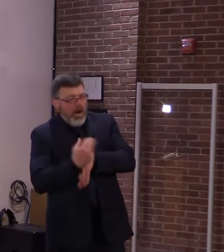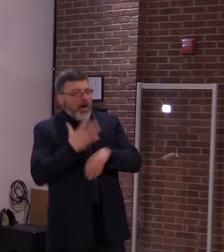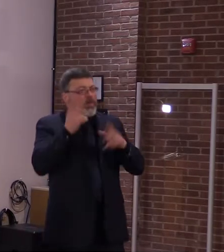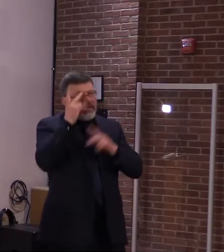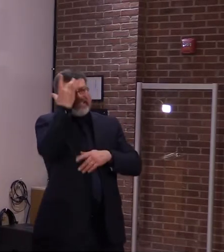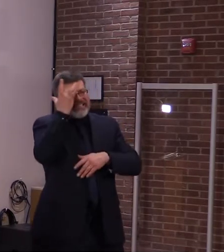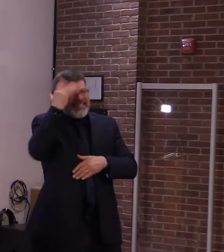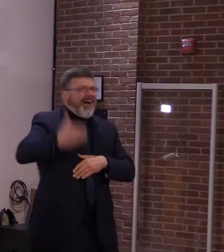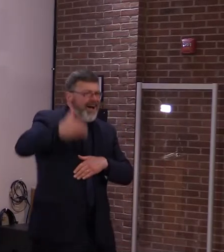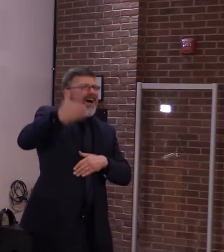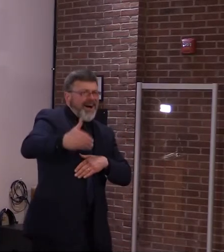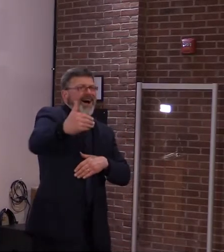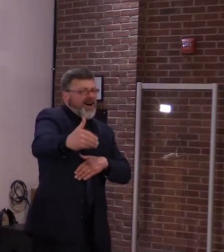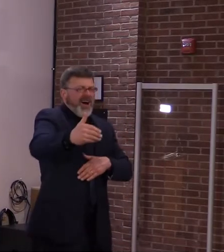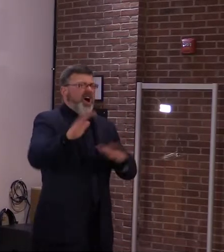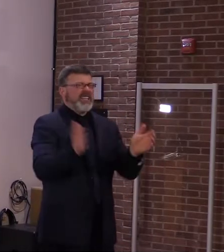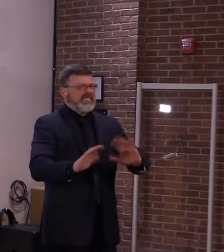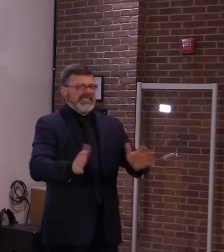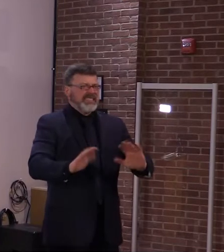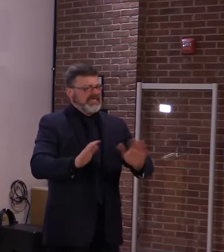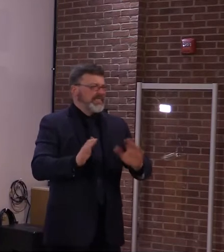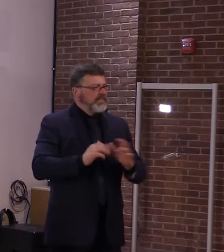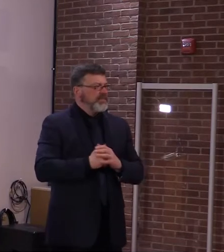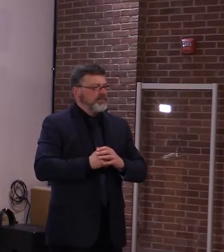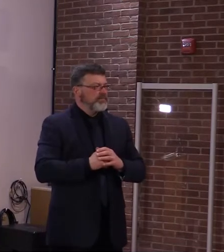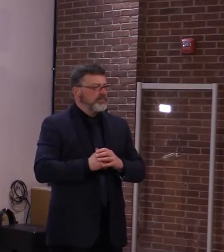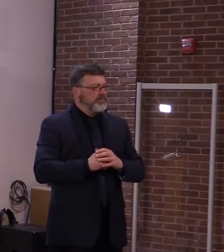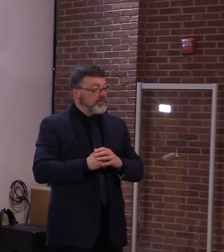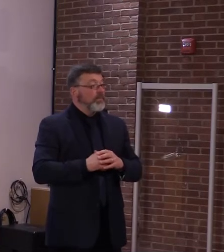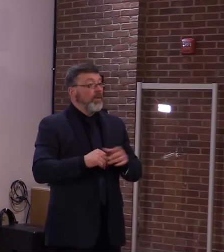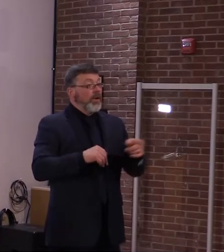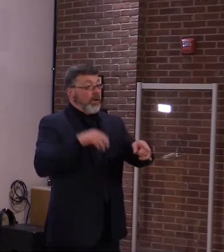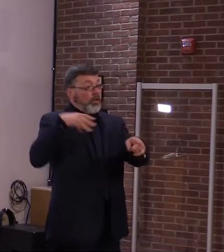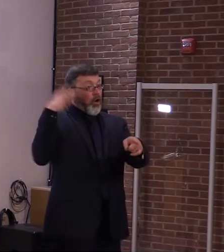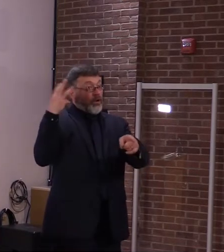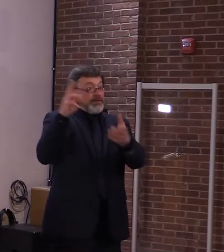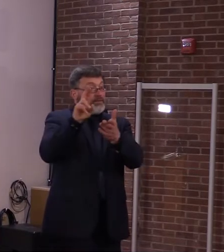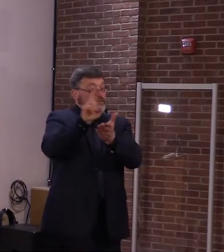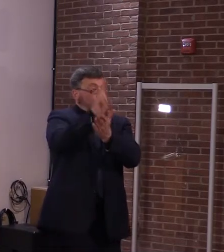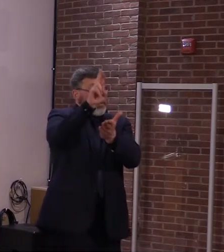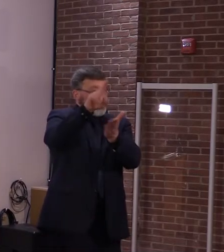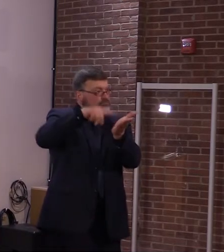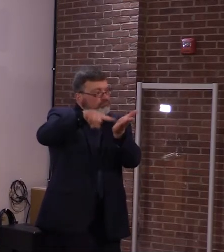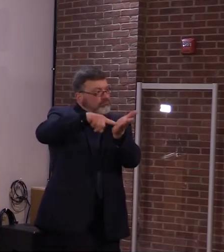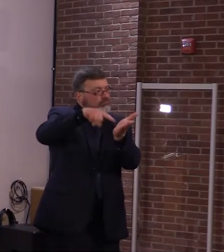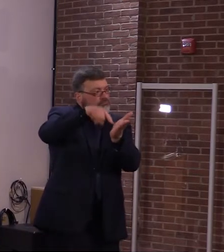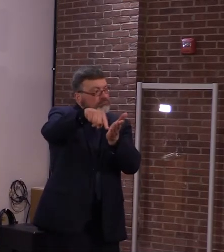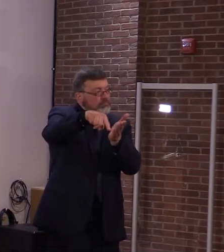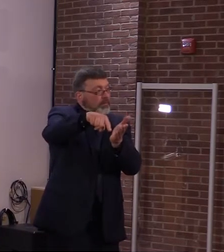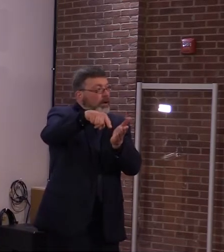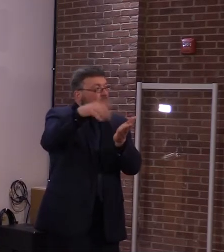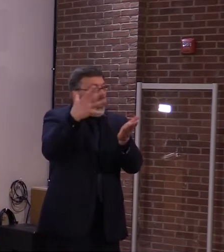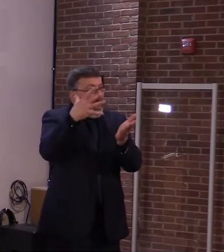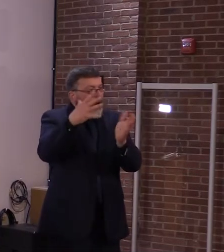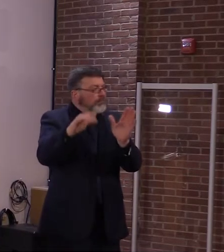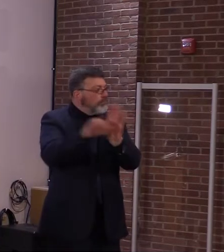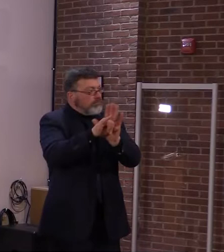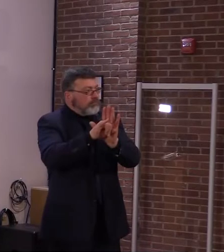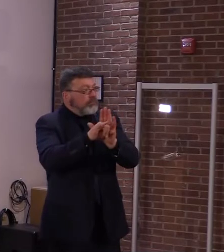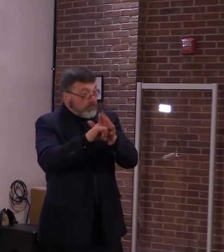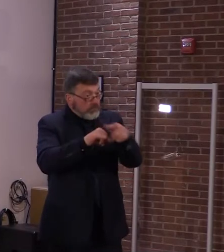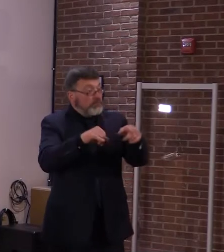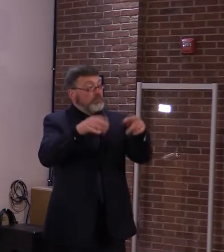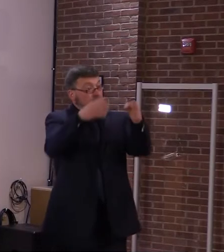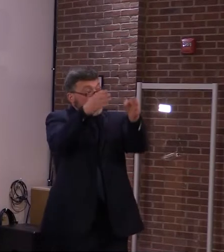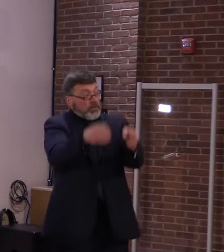these studies are that they had not very significant cases of COVID. They were oftentimes very